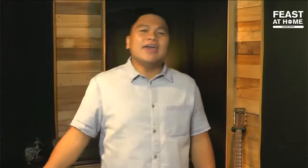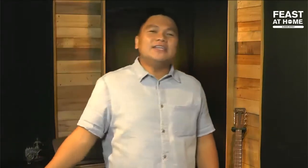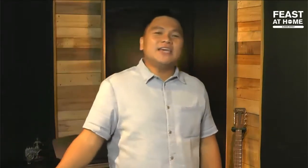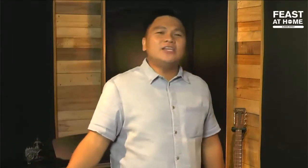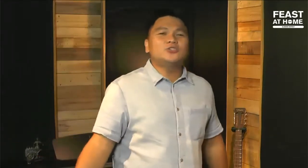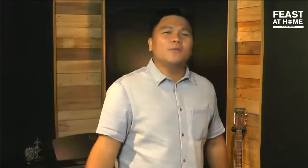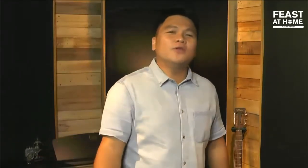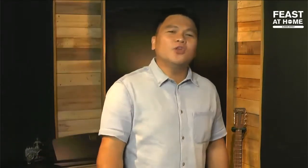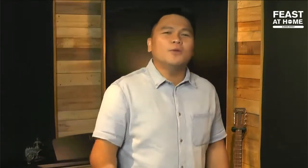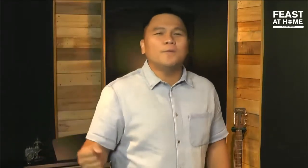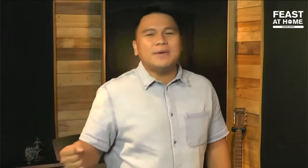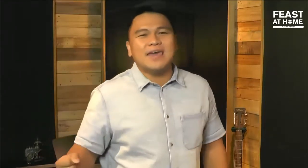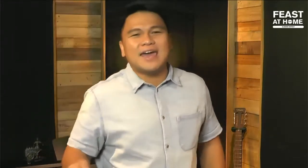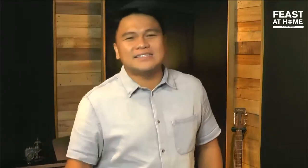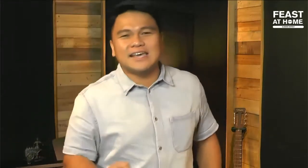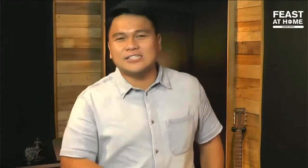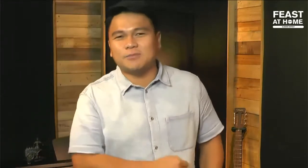doing